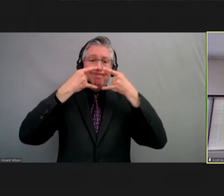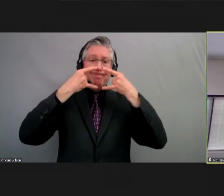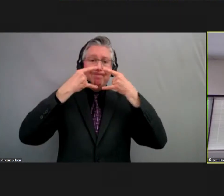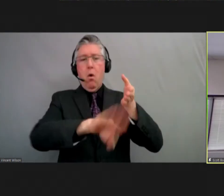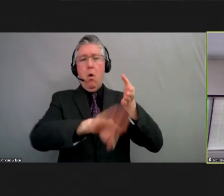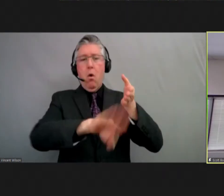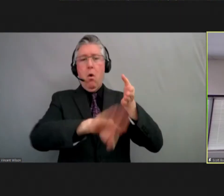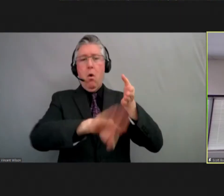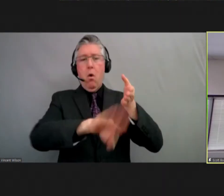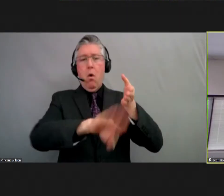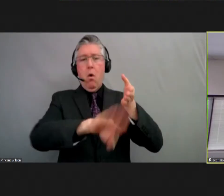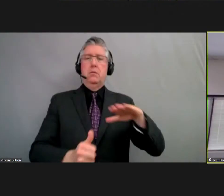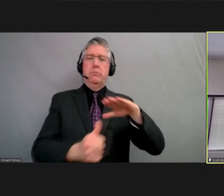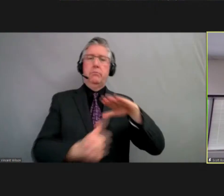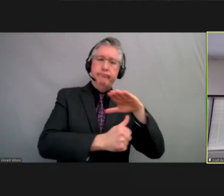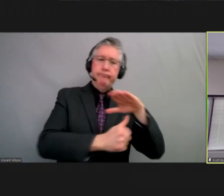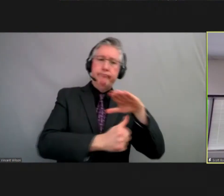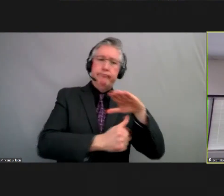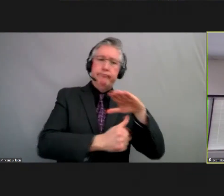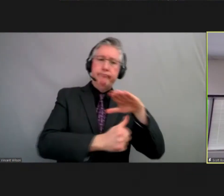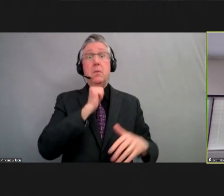quarantine is no longer